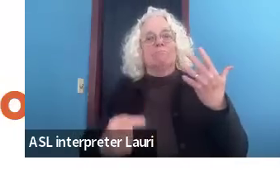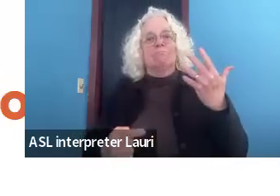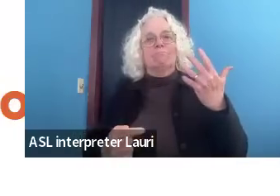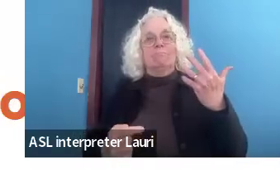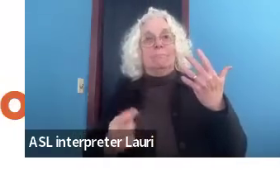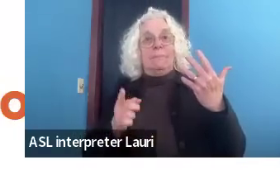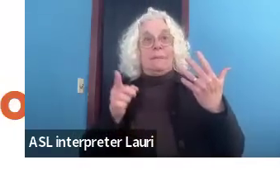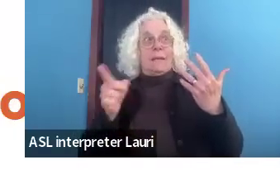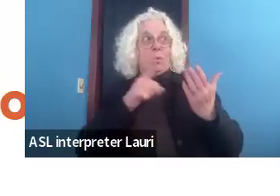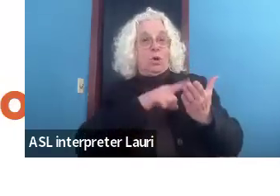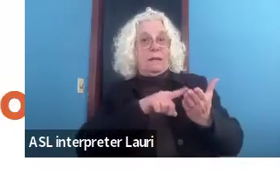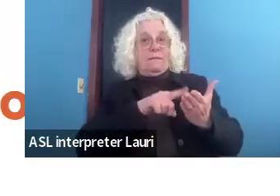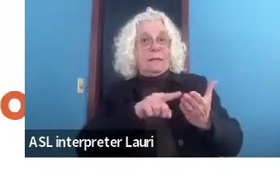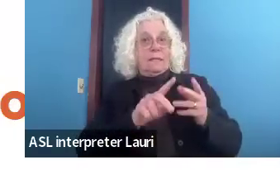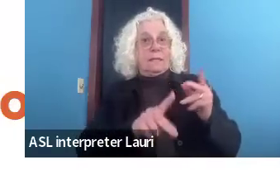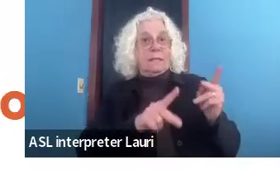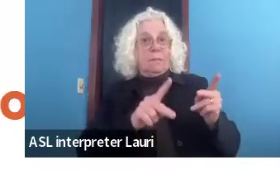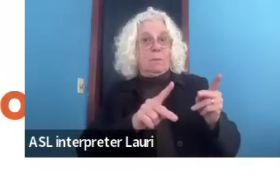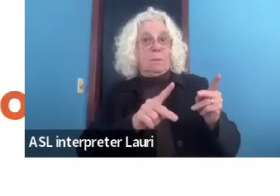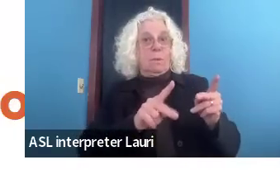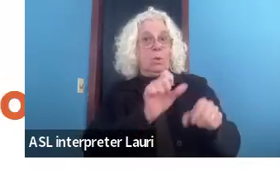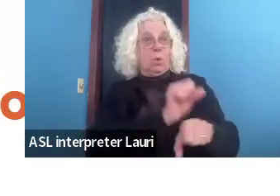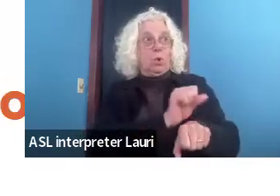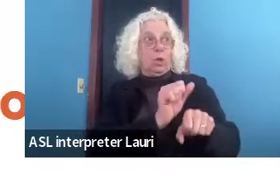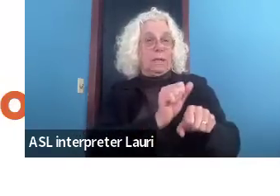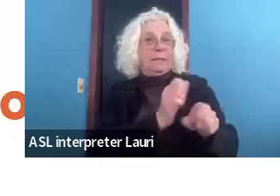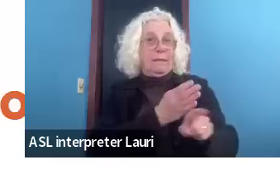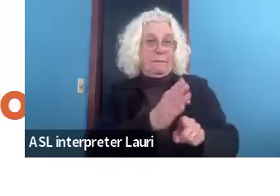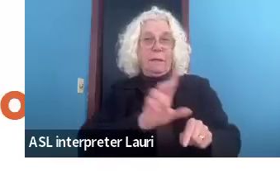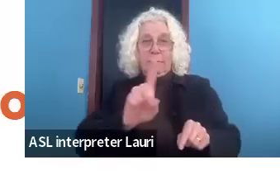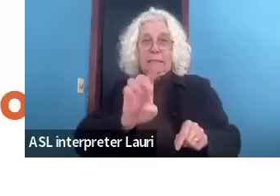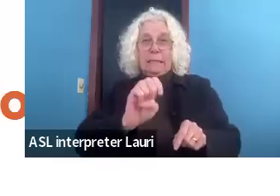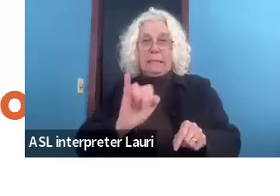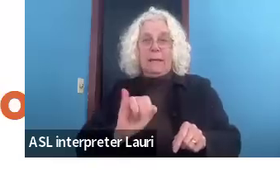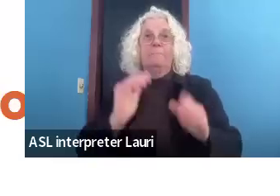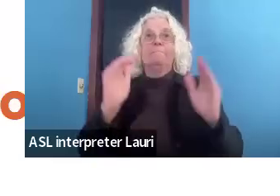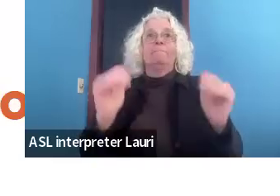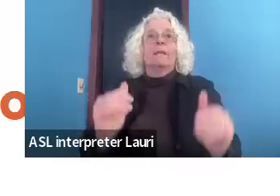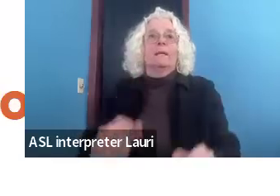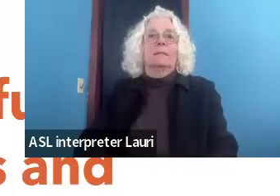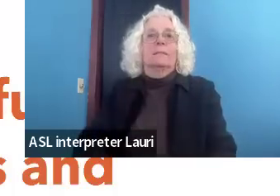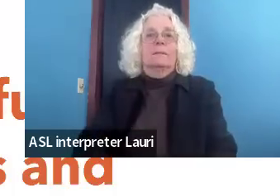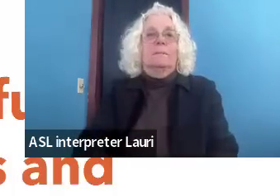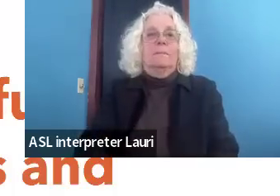groups that are working in this DE&I space. Next slide.